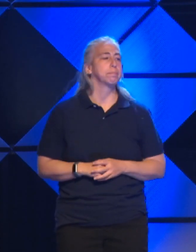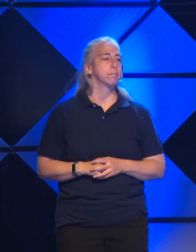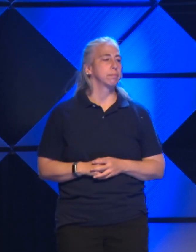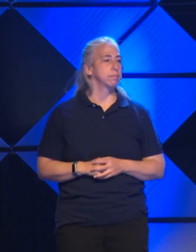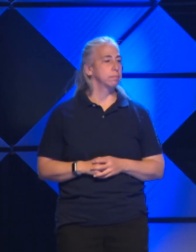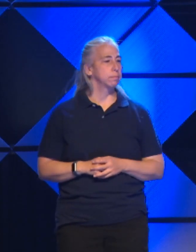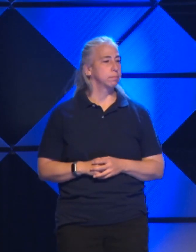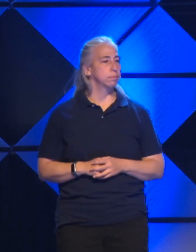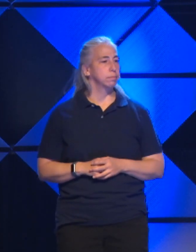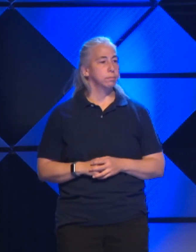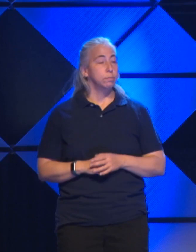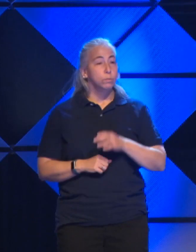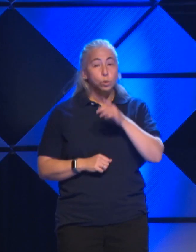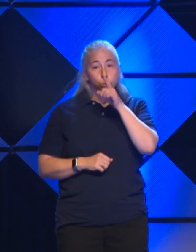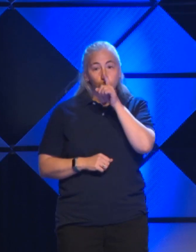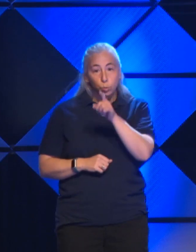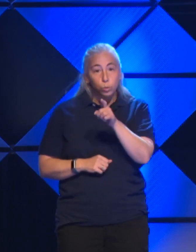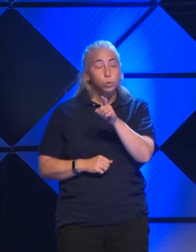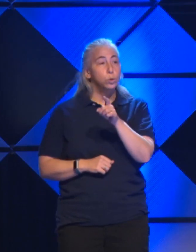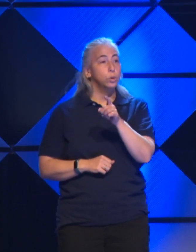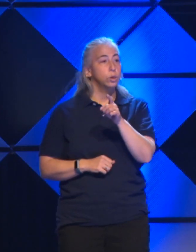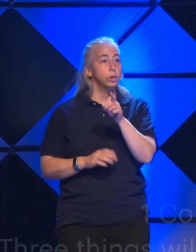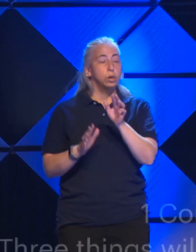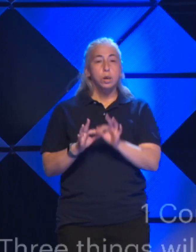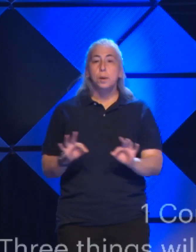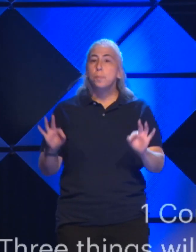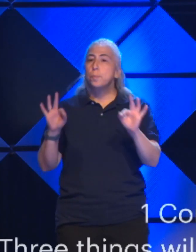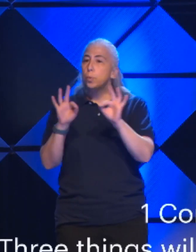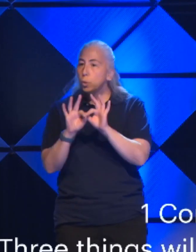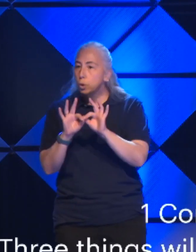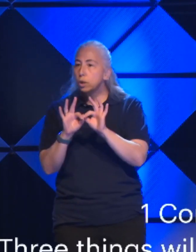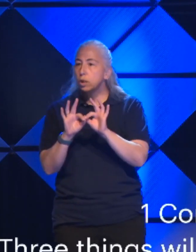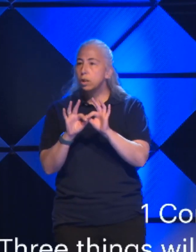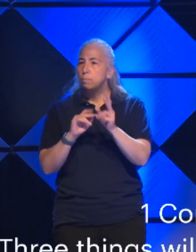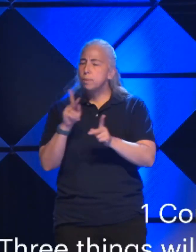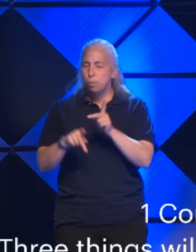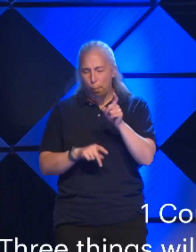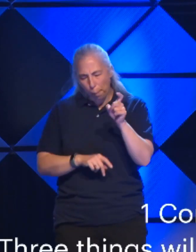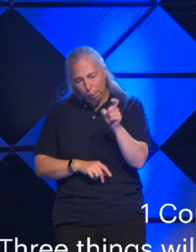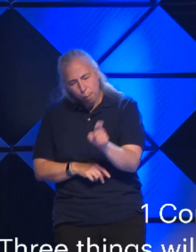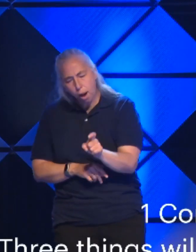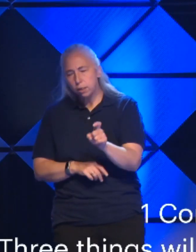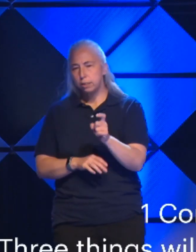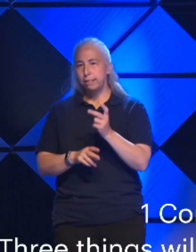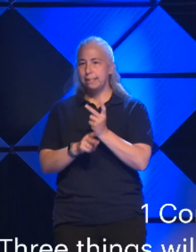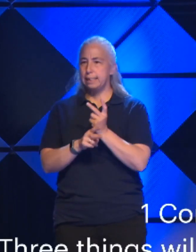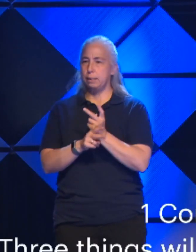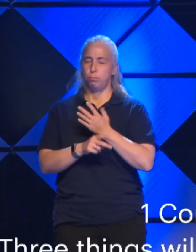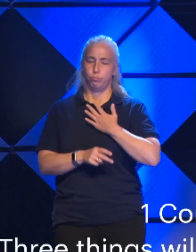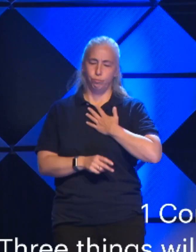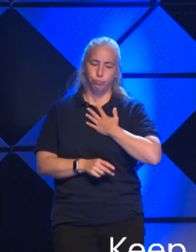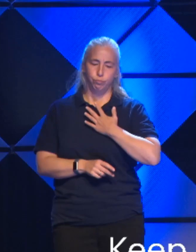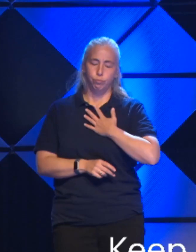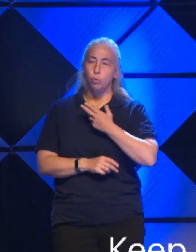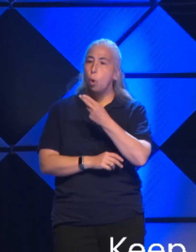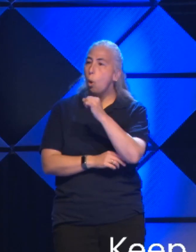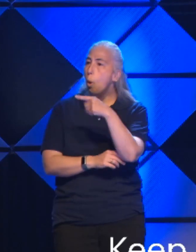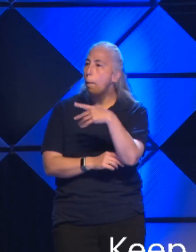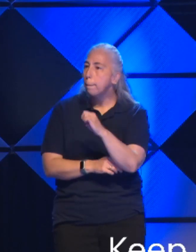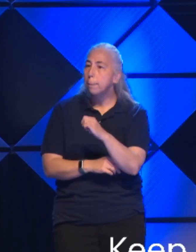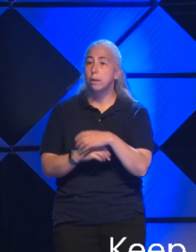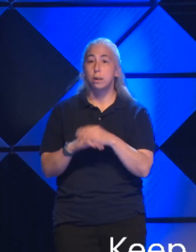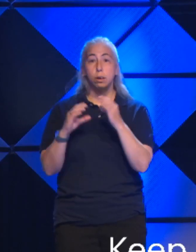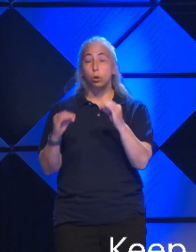It is very important to have hope. Without hope, we are lost. Without